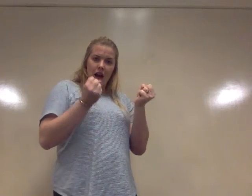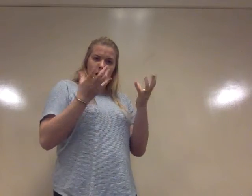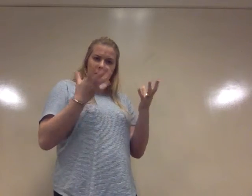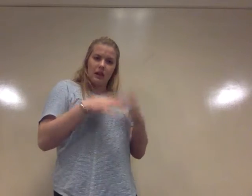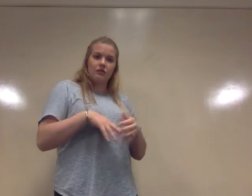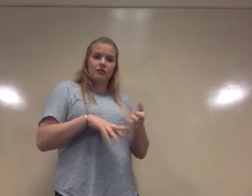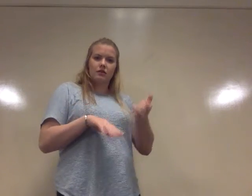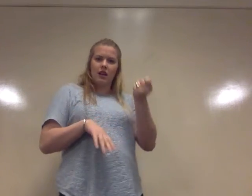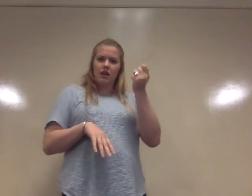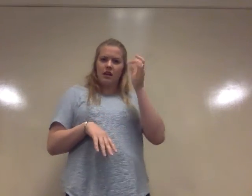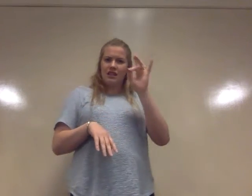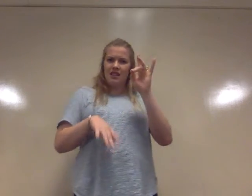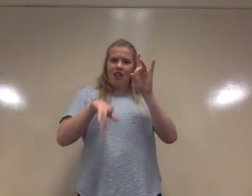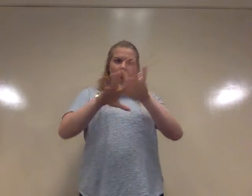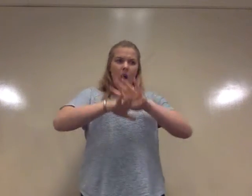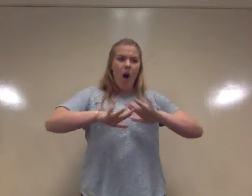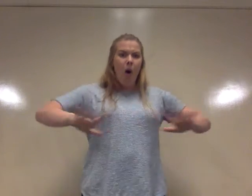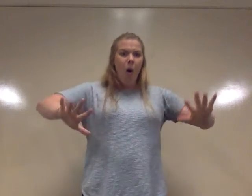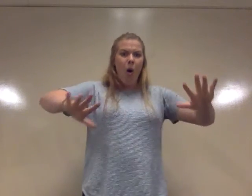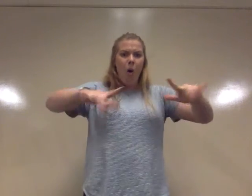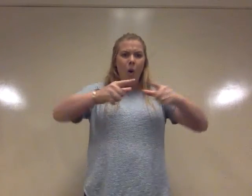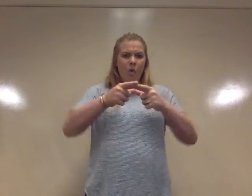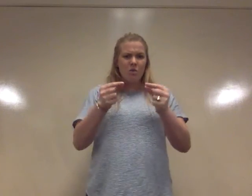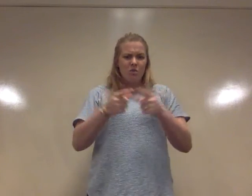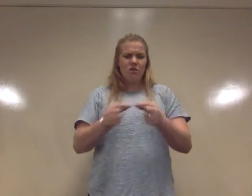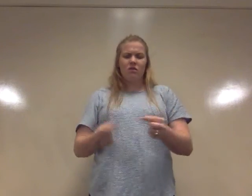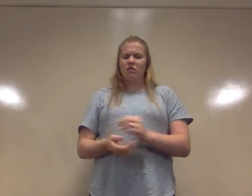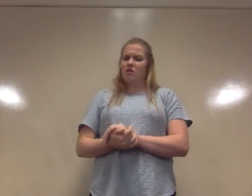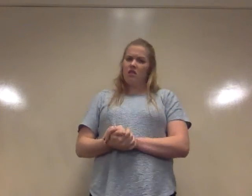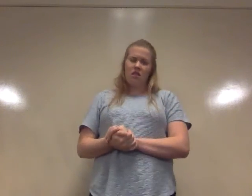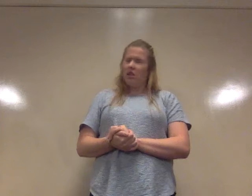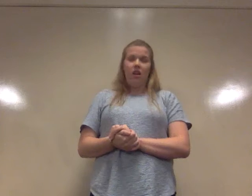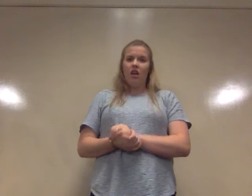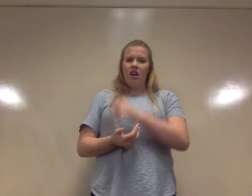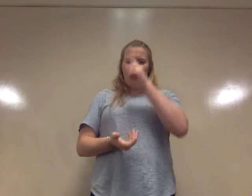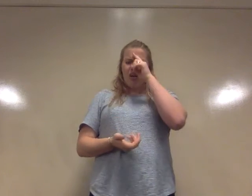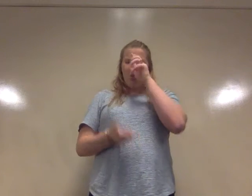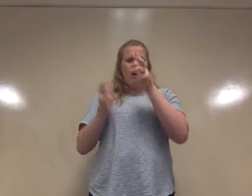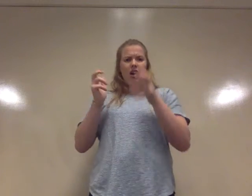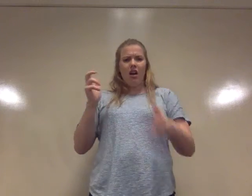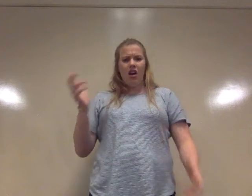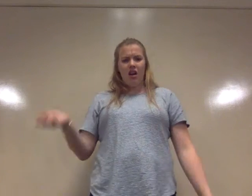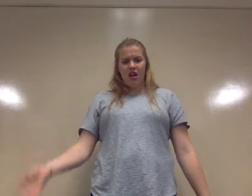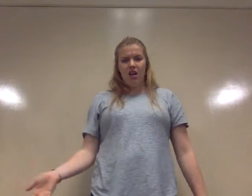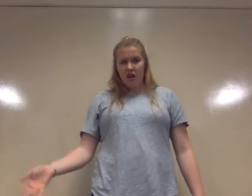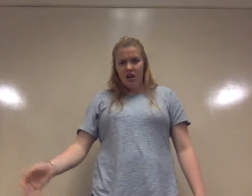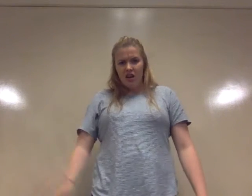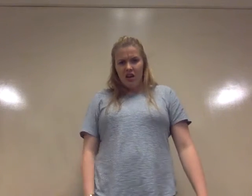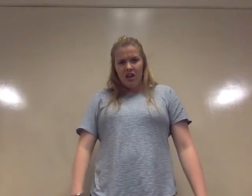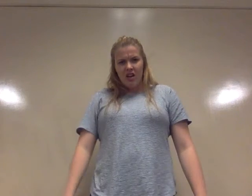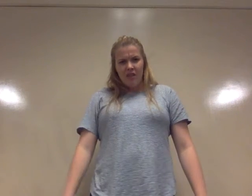18 in the entire nation. That, to me, was about the most mind-boggling public health figure that I think I'd ever